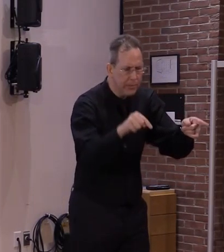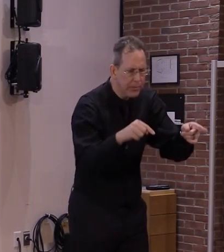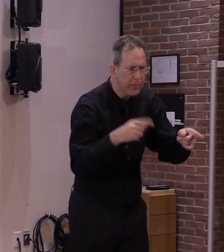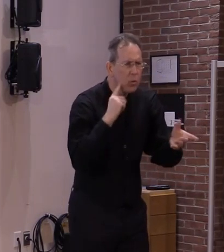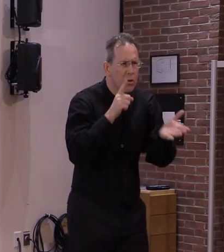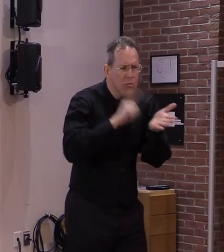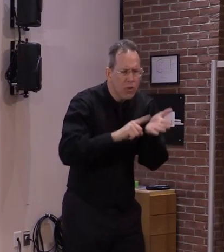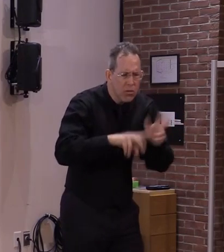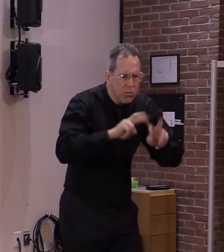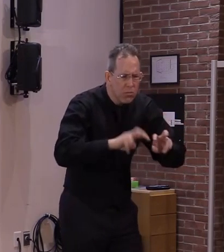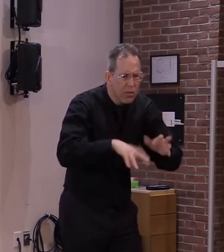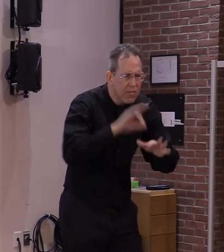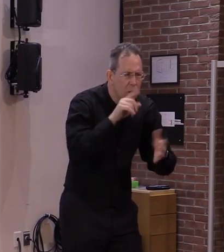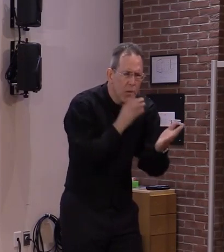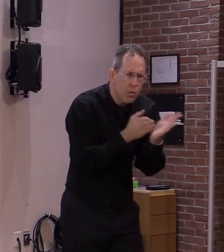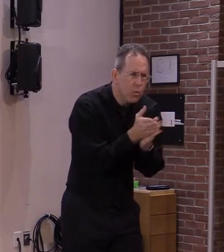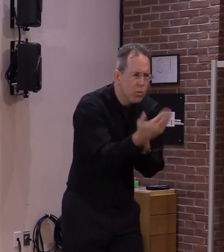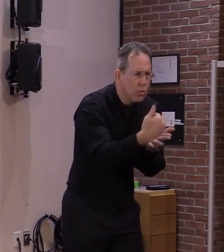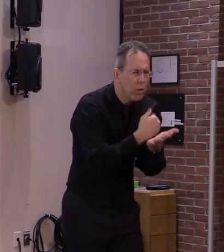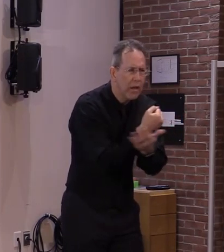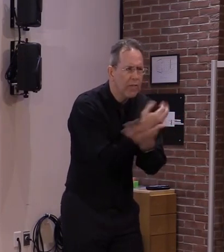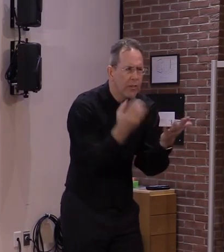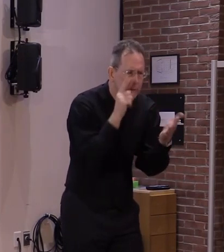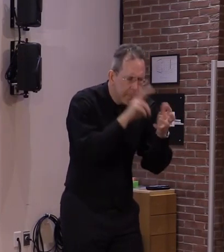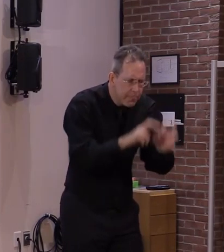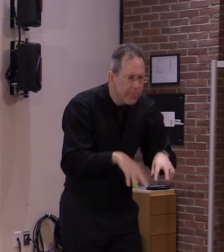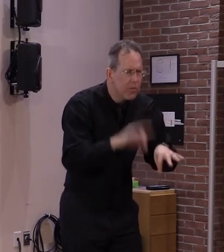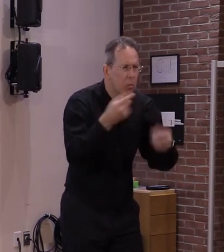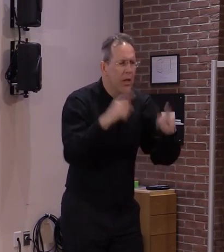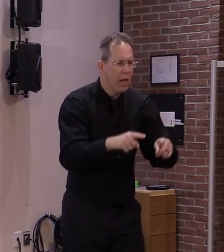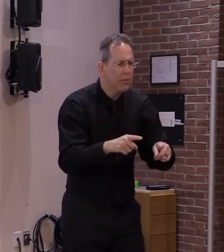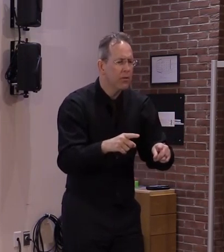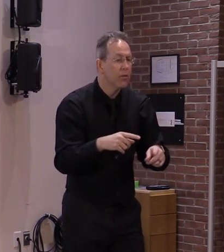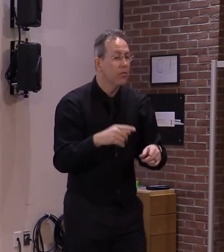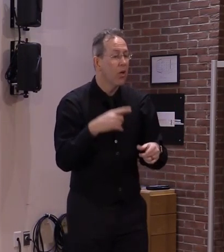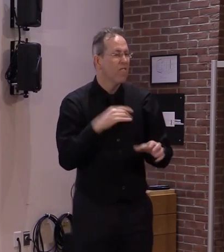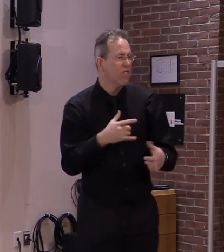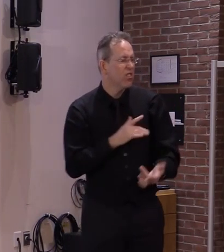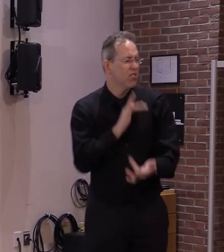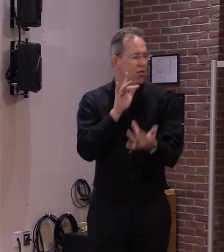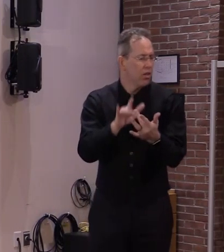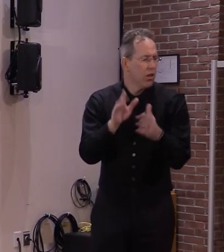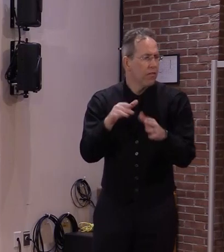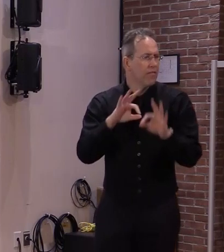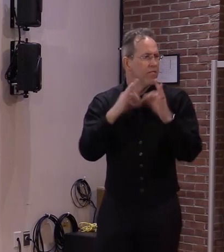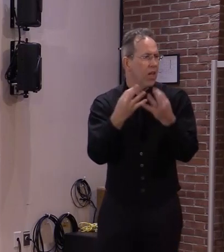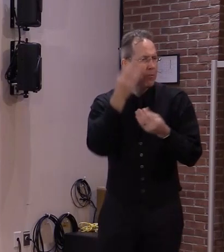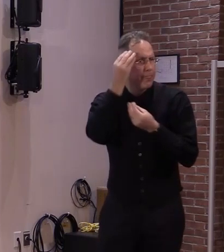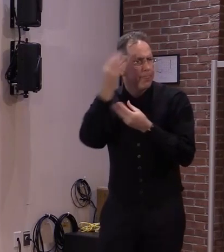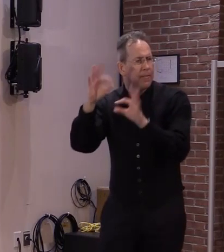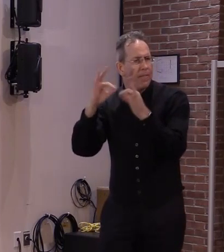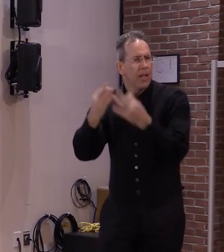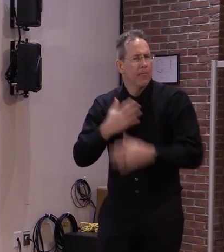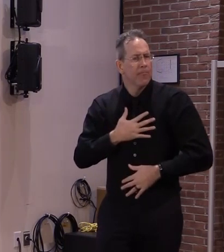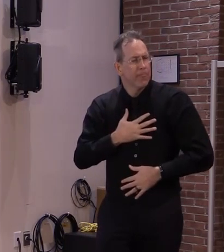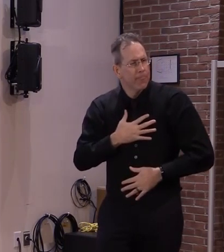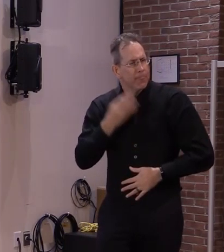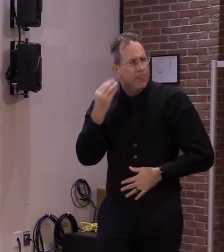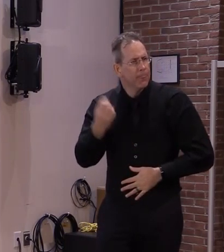are underway to follow their wishes. Cause of the death is being determined. It does not appear to